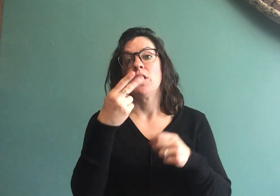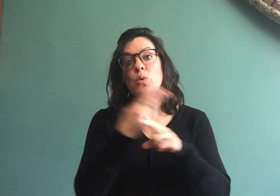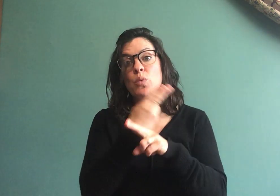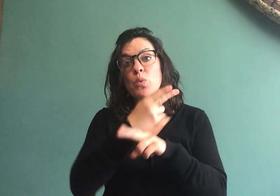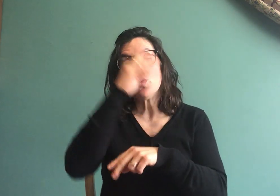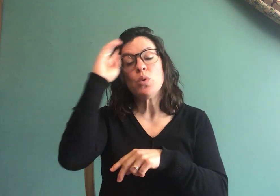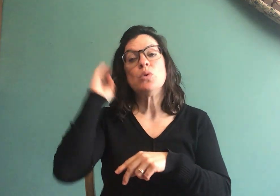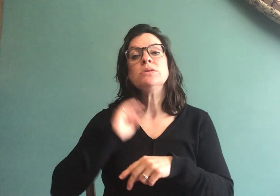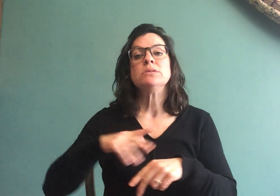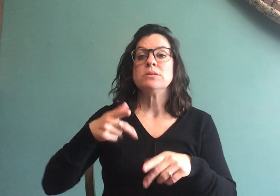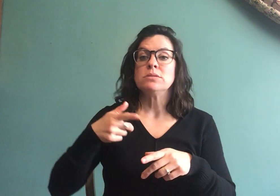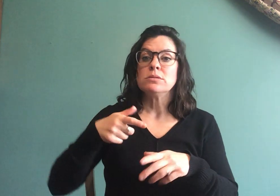that?